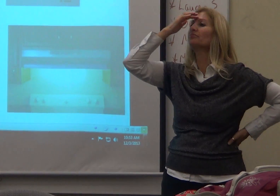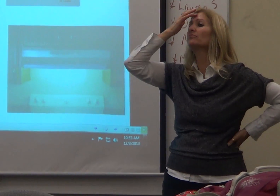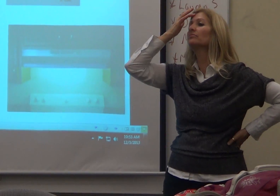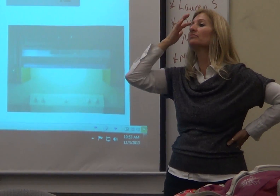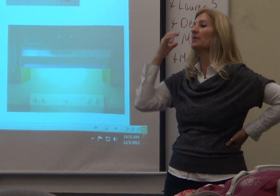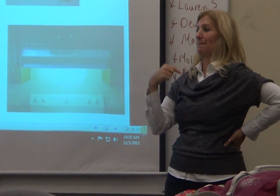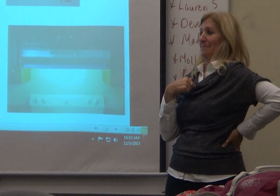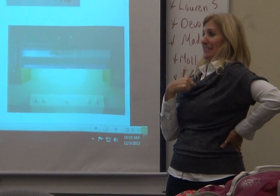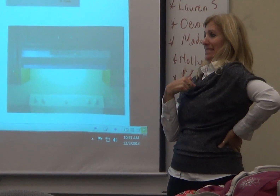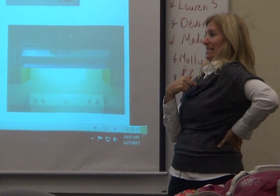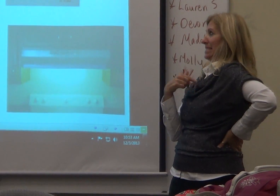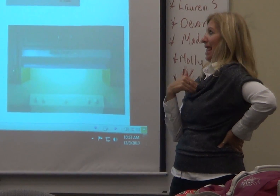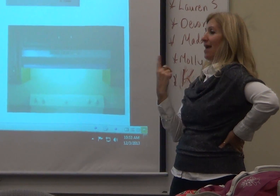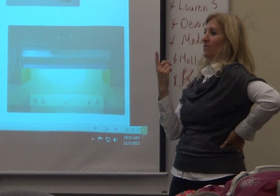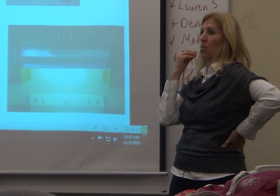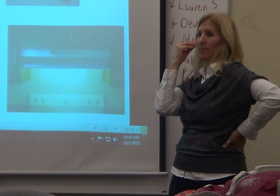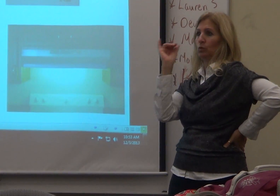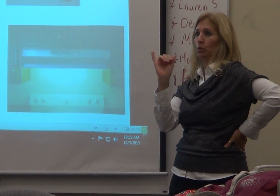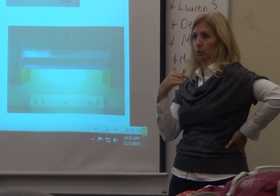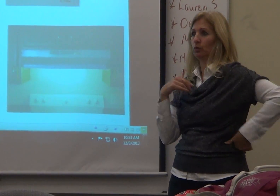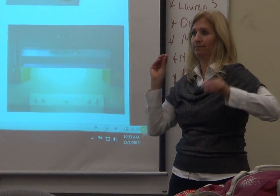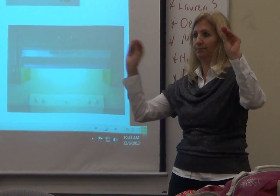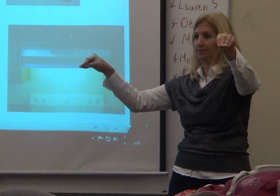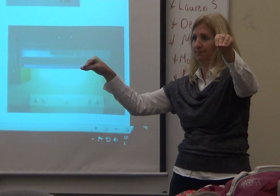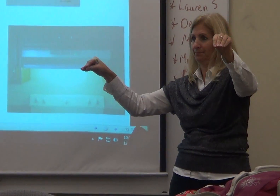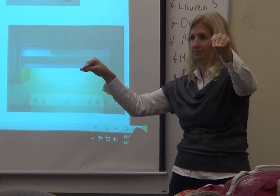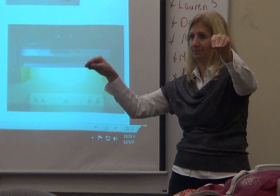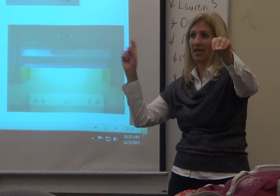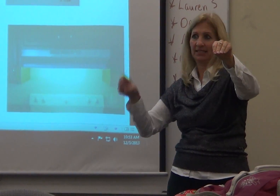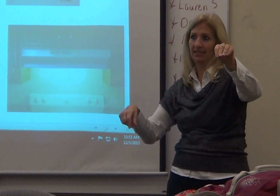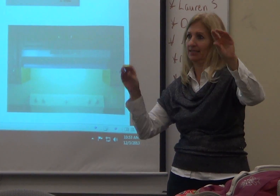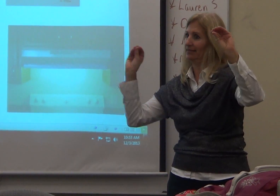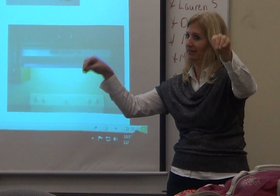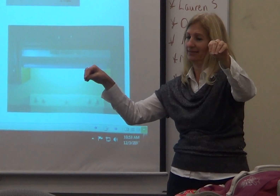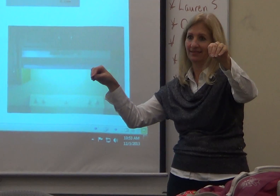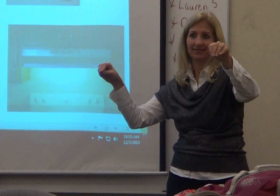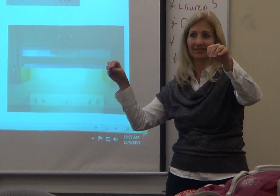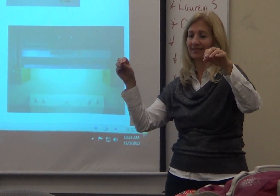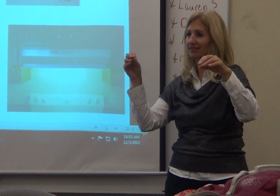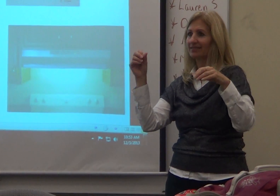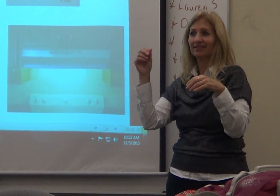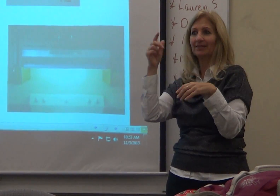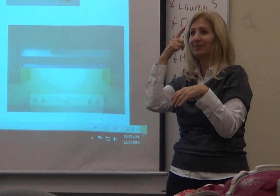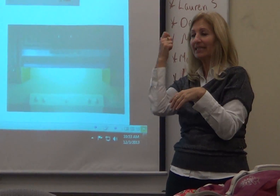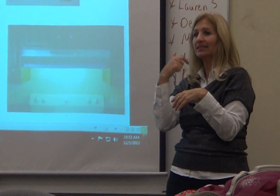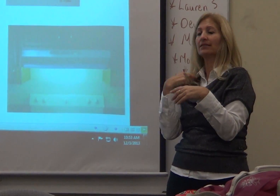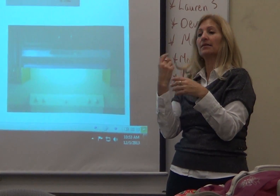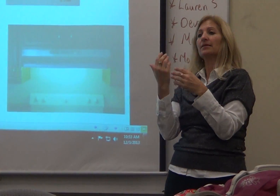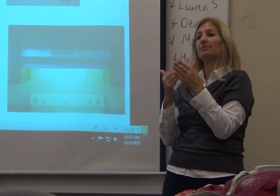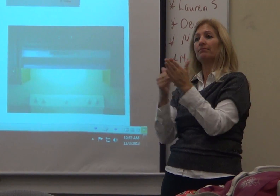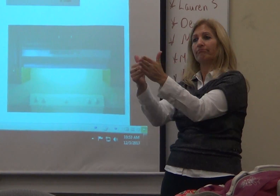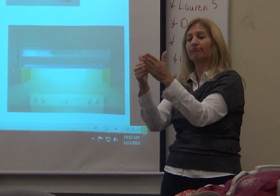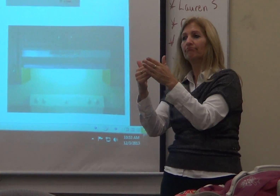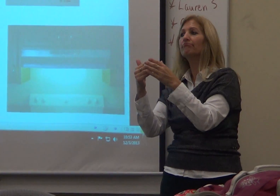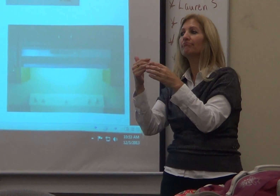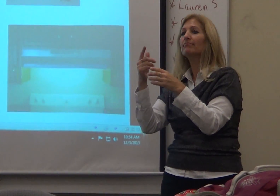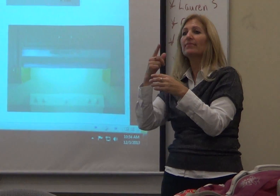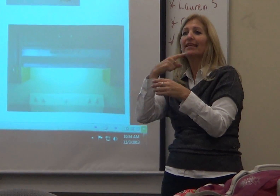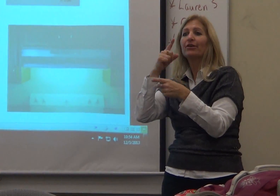The same concept with the 2 light switches is in the bathroom too. This way, one is for the exhaust fan and one is for the light switch. The light